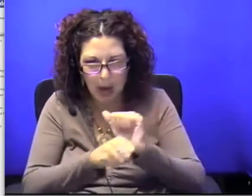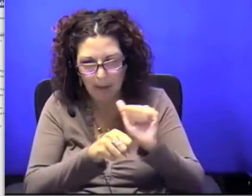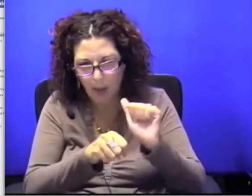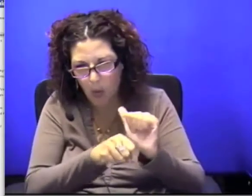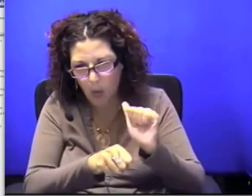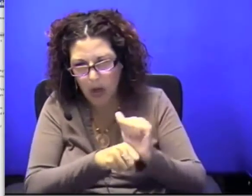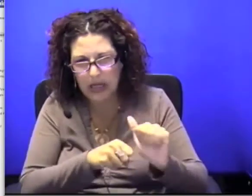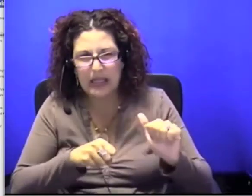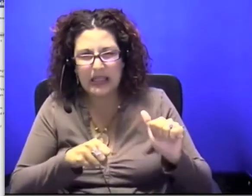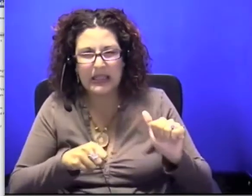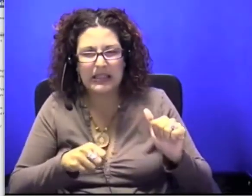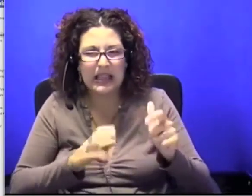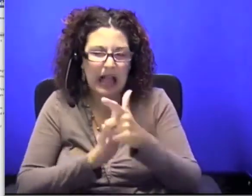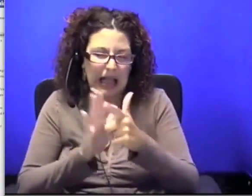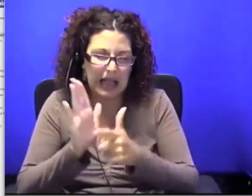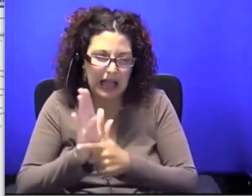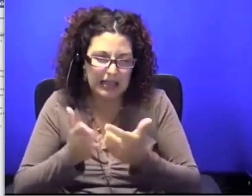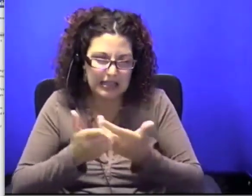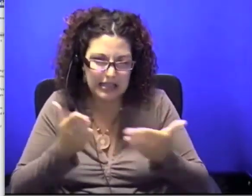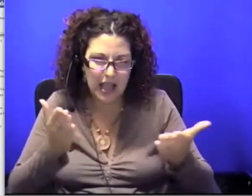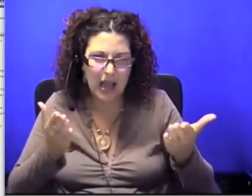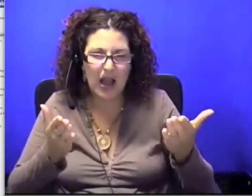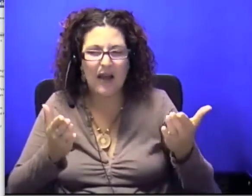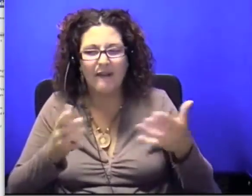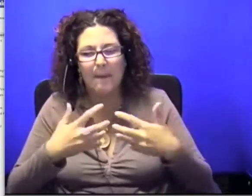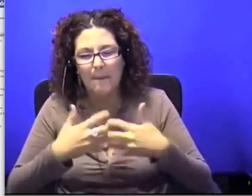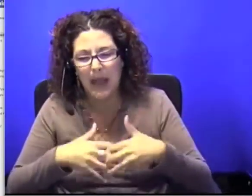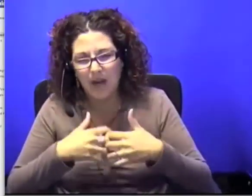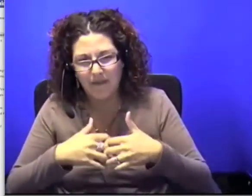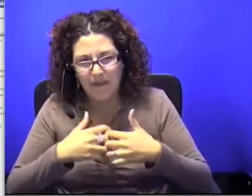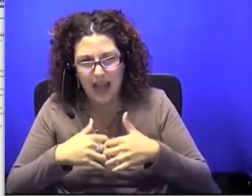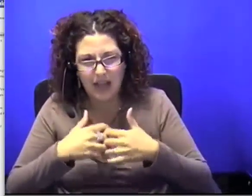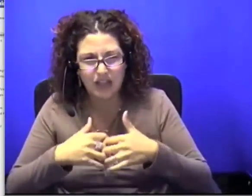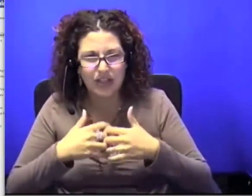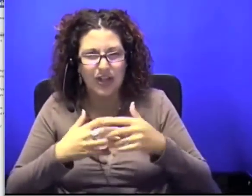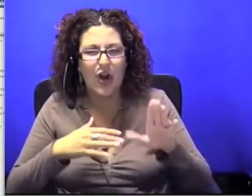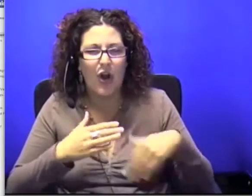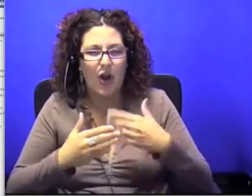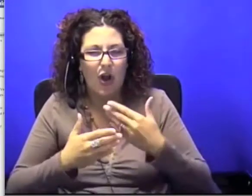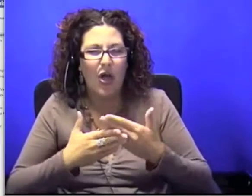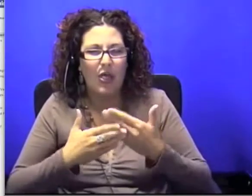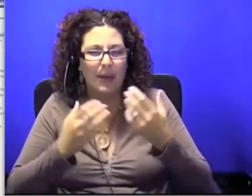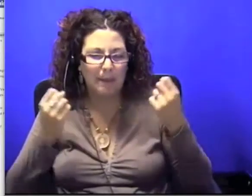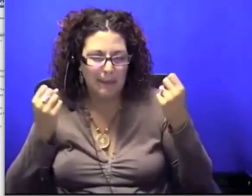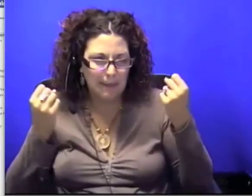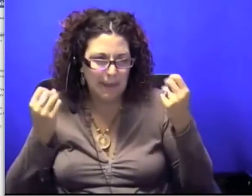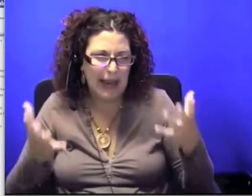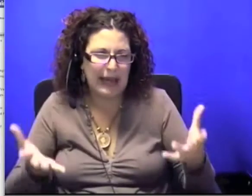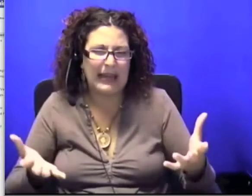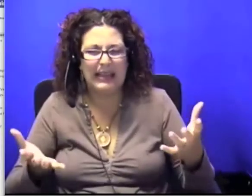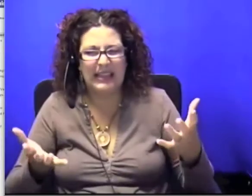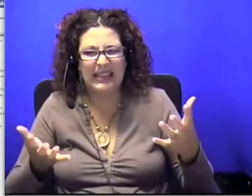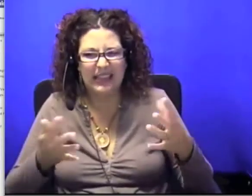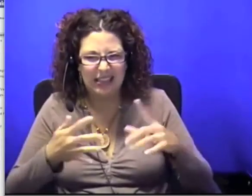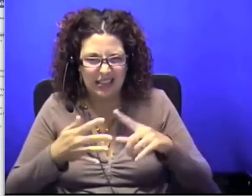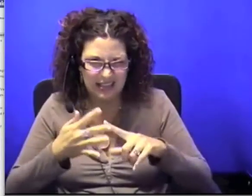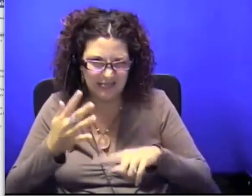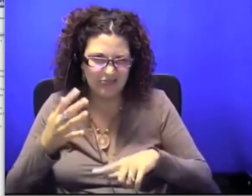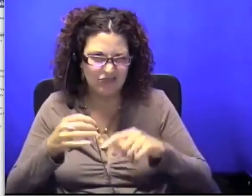management of the employees and the legal stuff and the manufacturing and all the many hats that an entrepreneur has